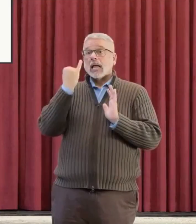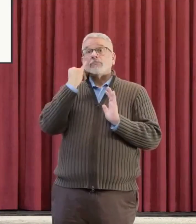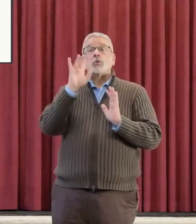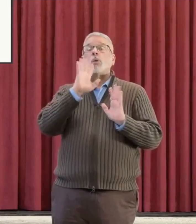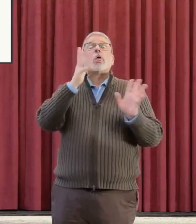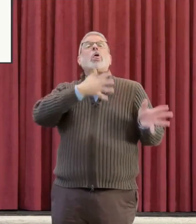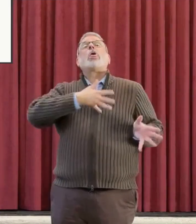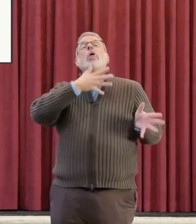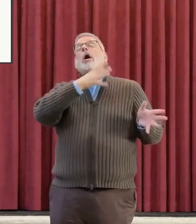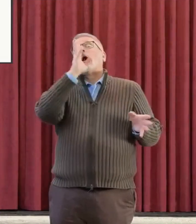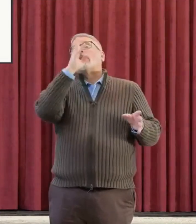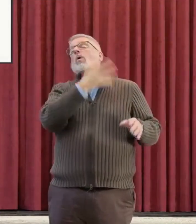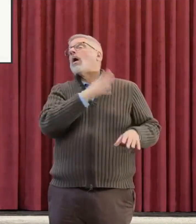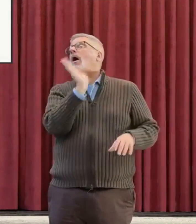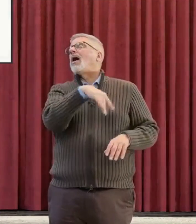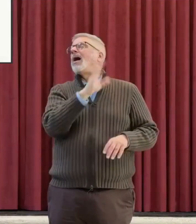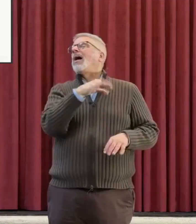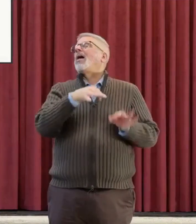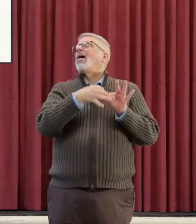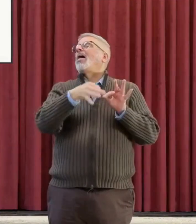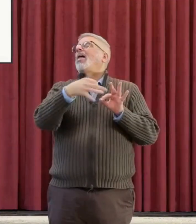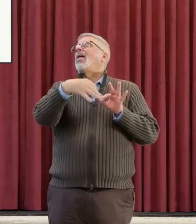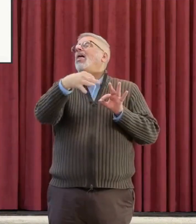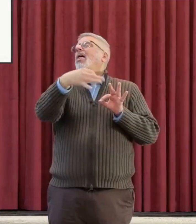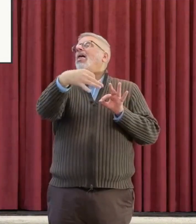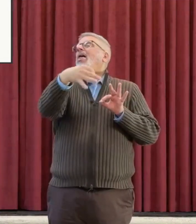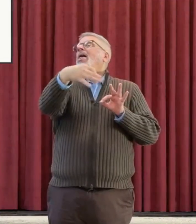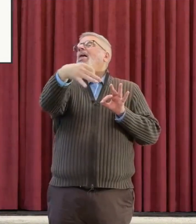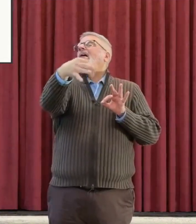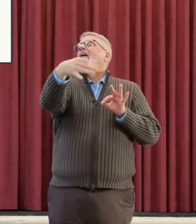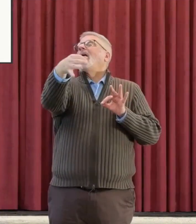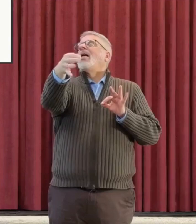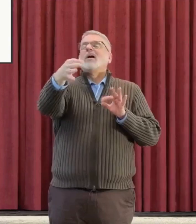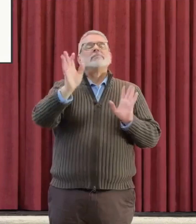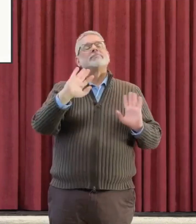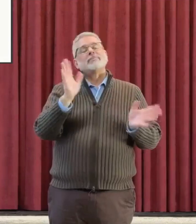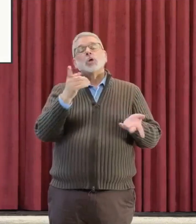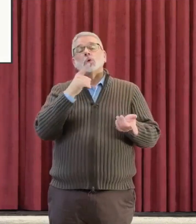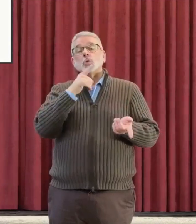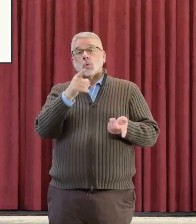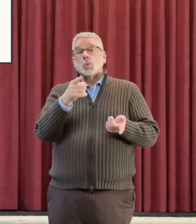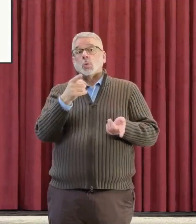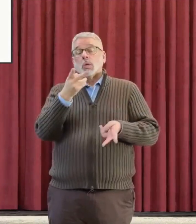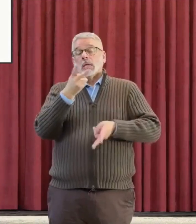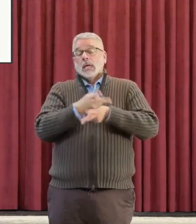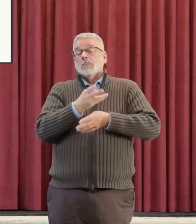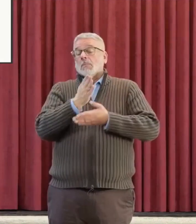it's not just one-time deal, it's lifetime, as long as the person keeps